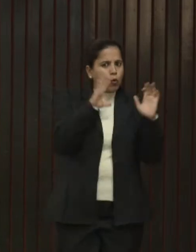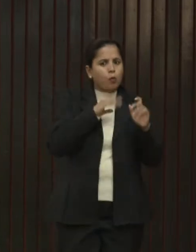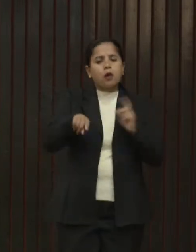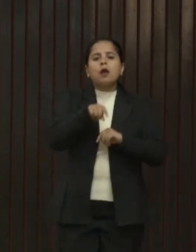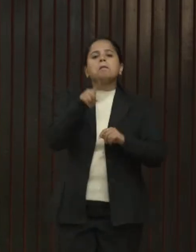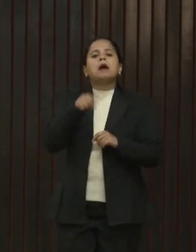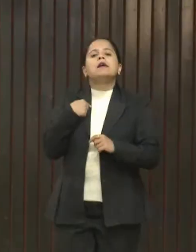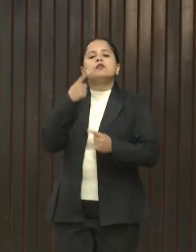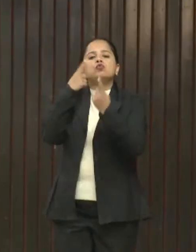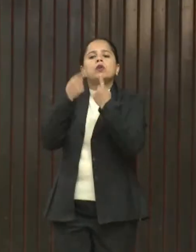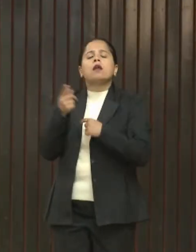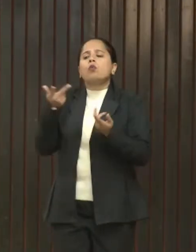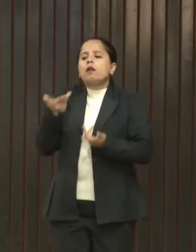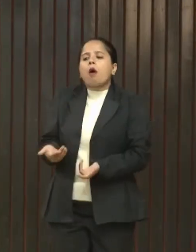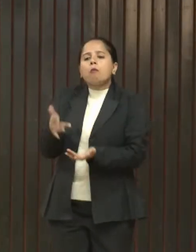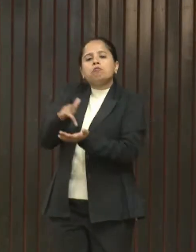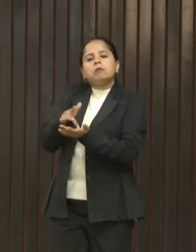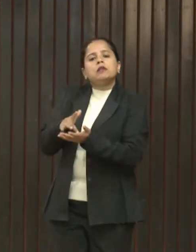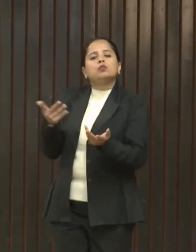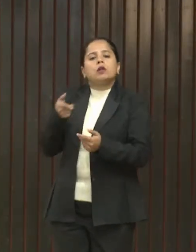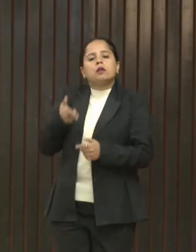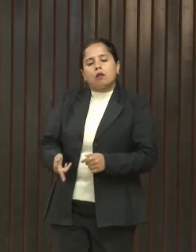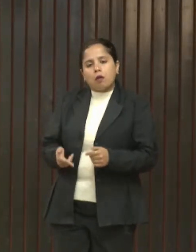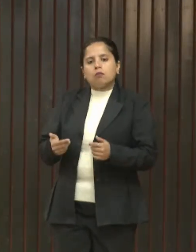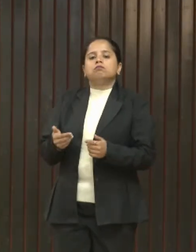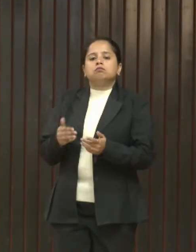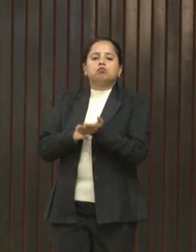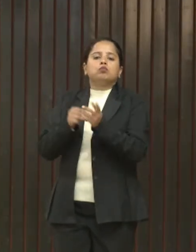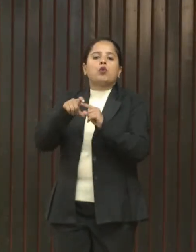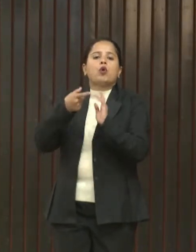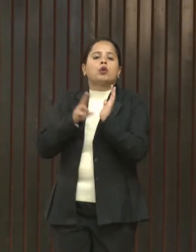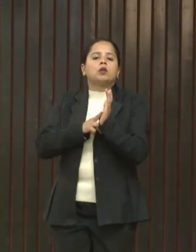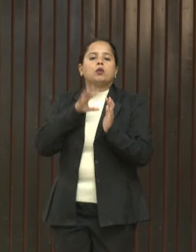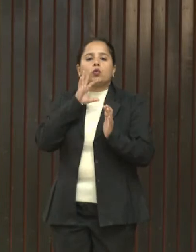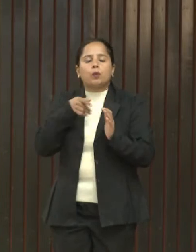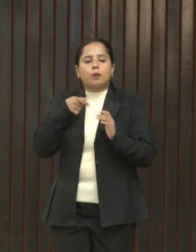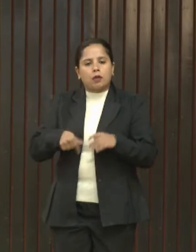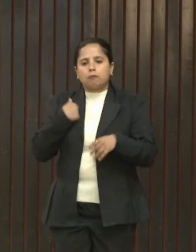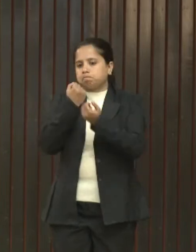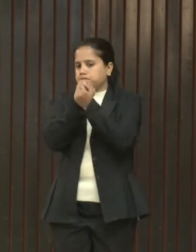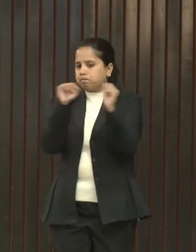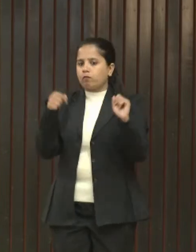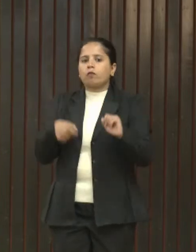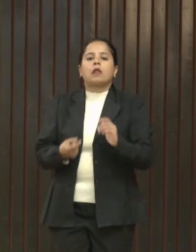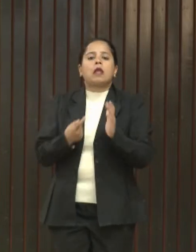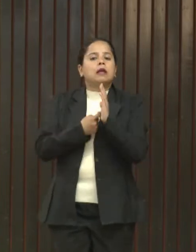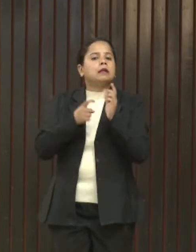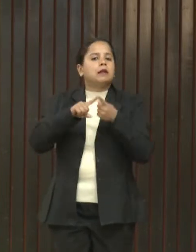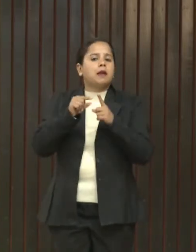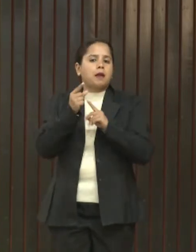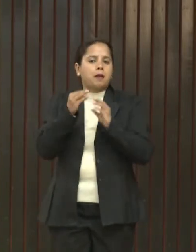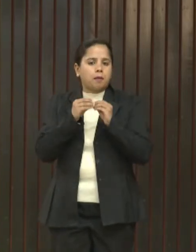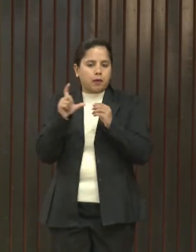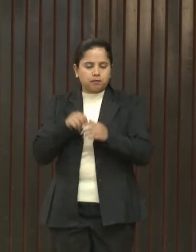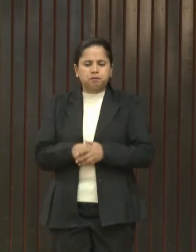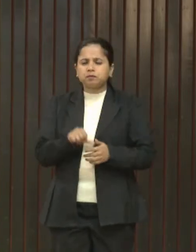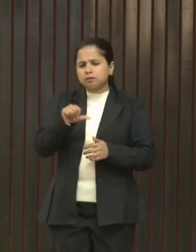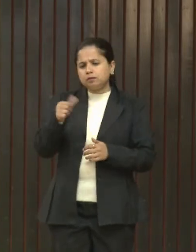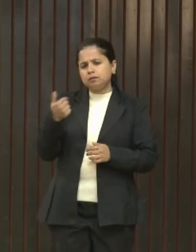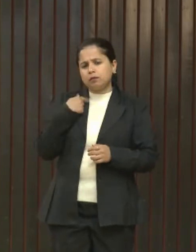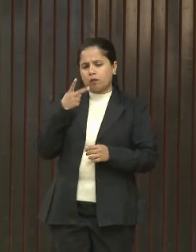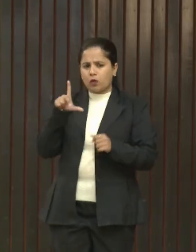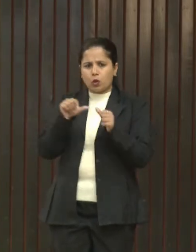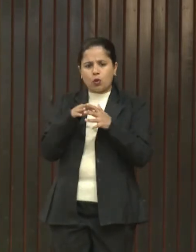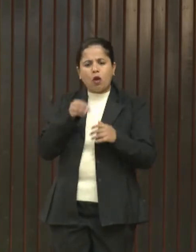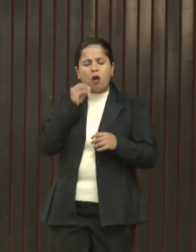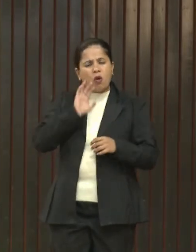whether they have place today in a modern constitutional republic. The other was simply looking at laws that had become outdated